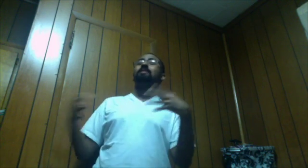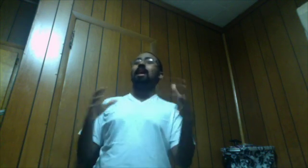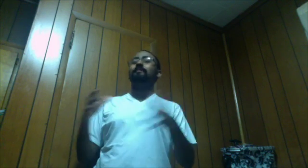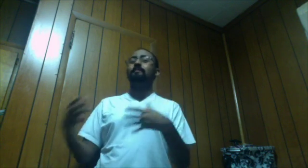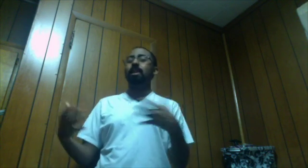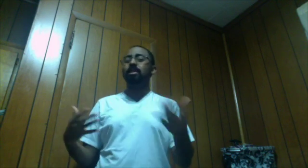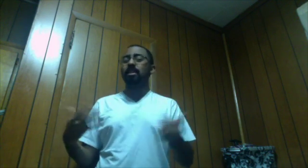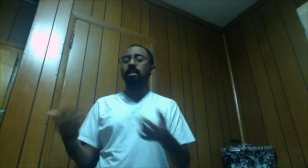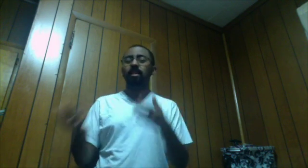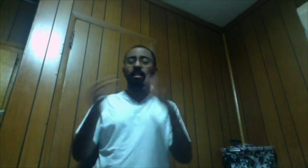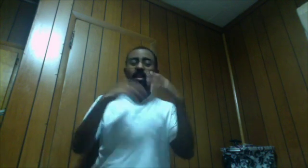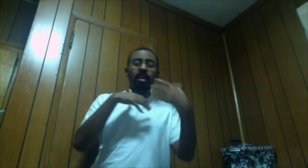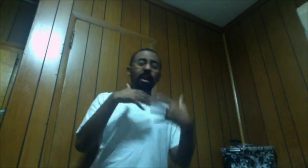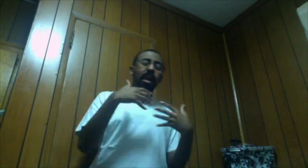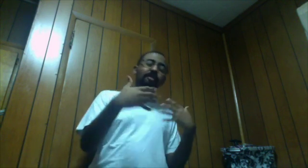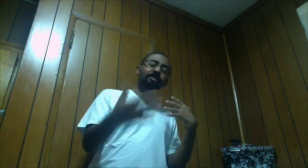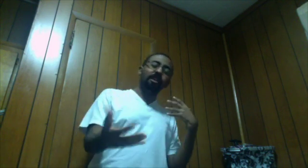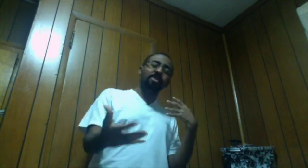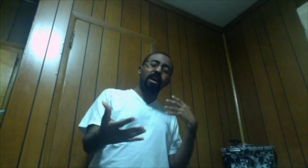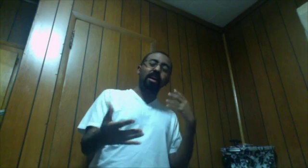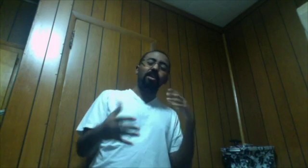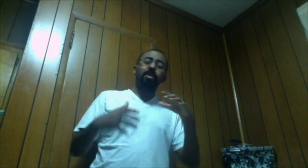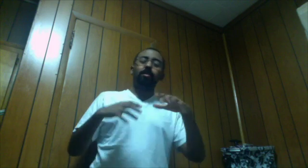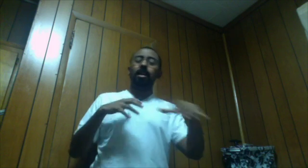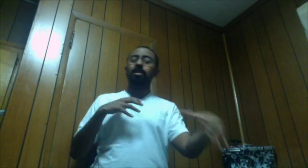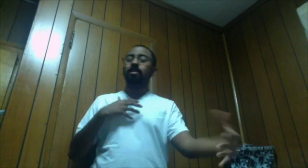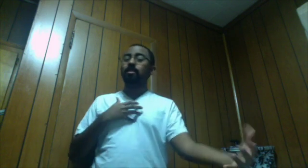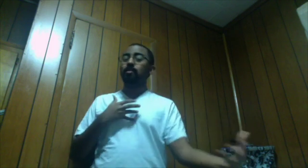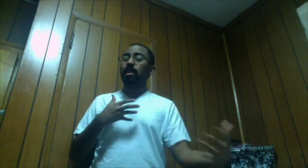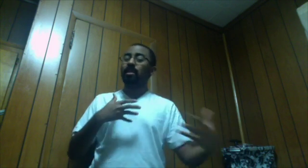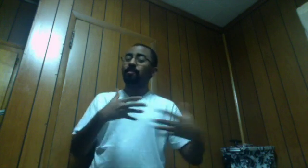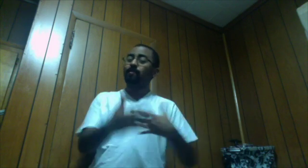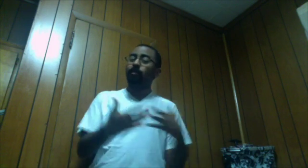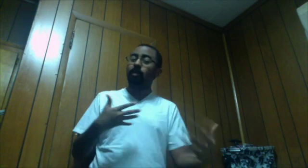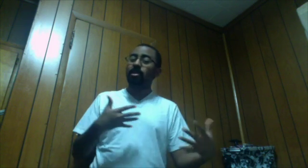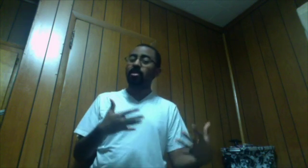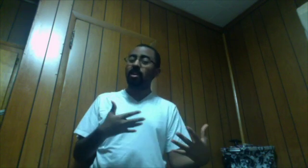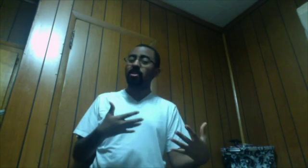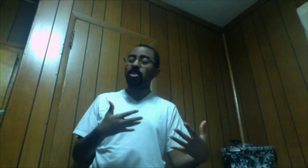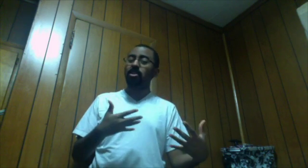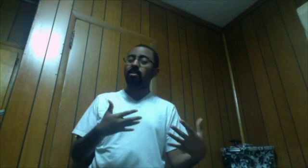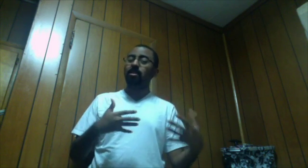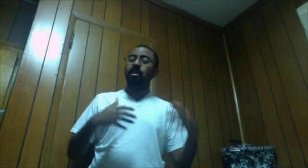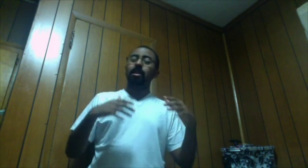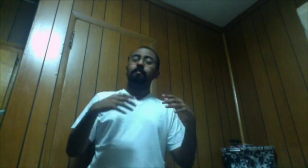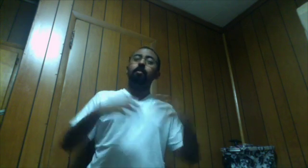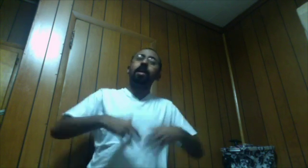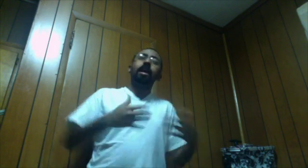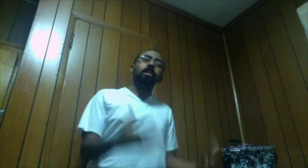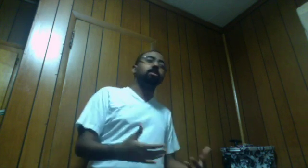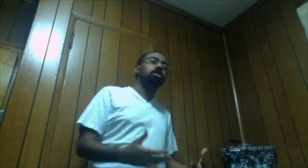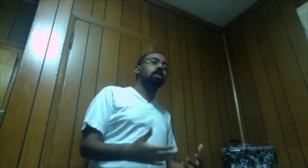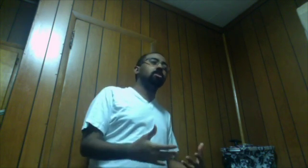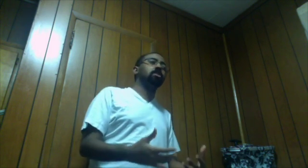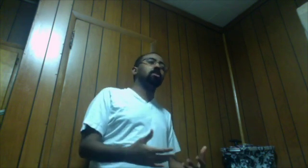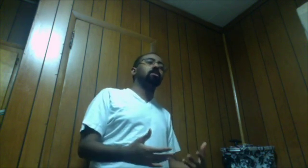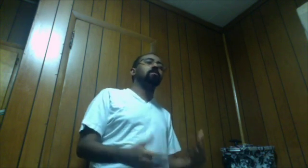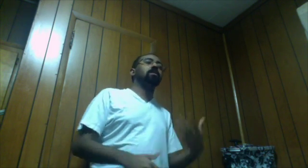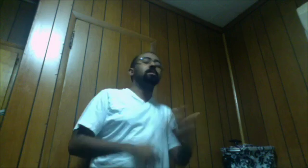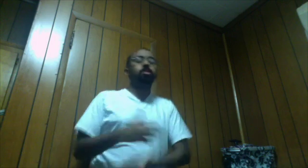have magic in it. I felt that before I saw the show, but when I actually saw the show, it intrigued